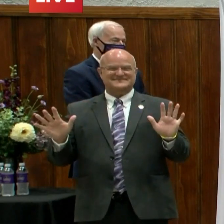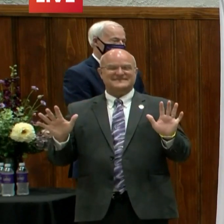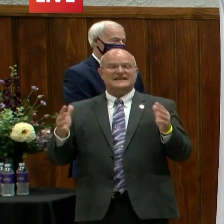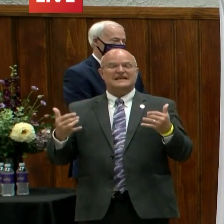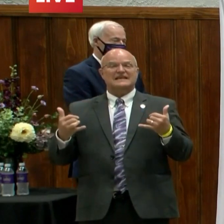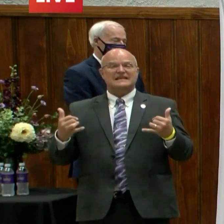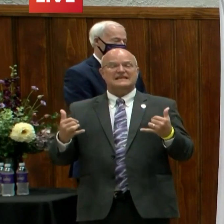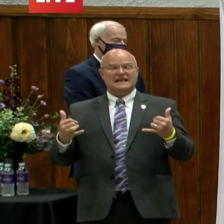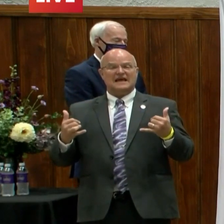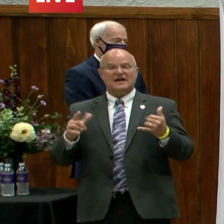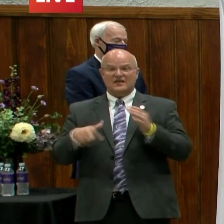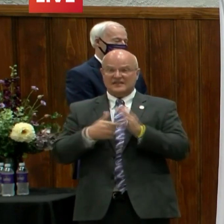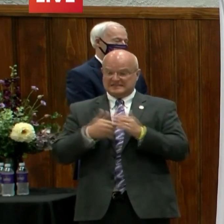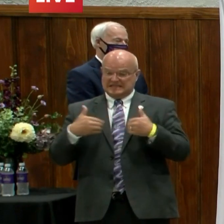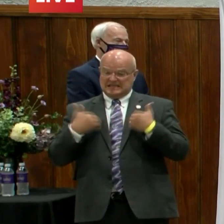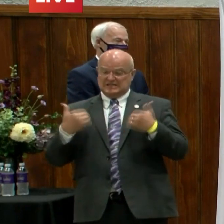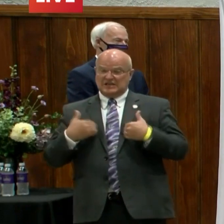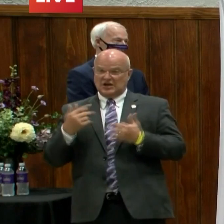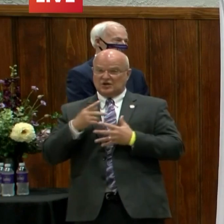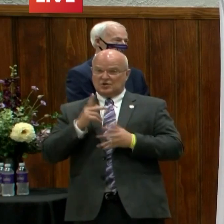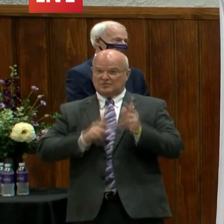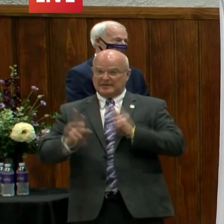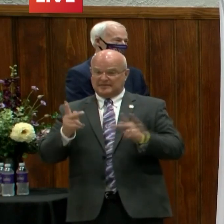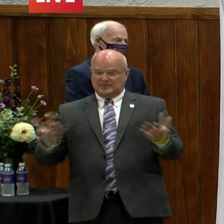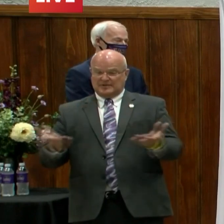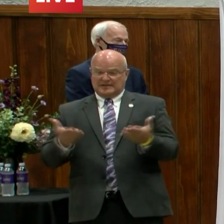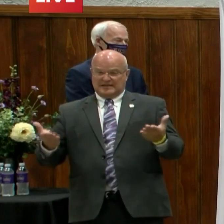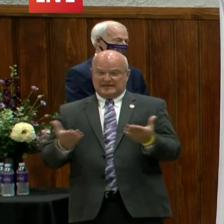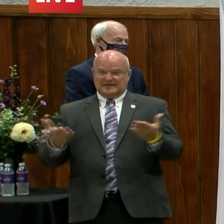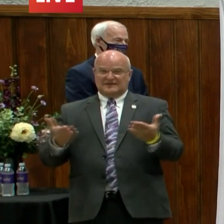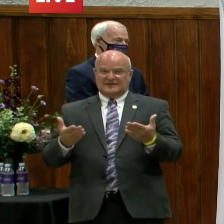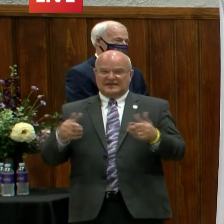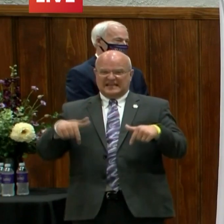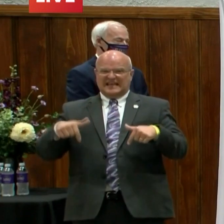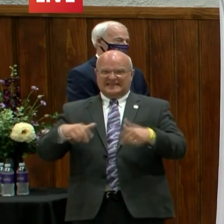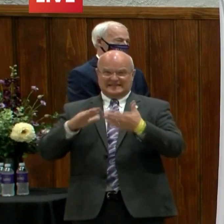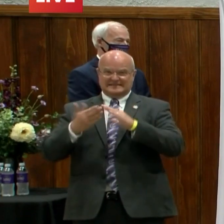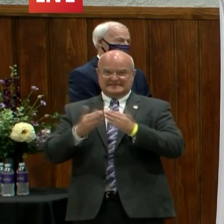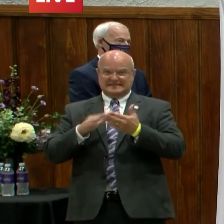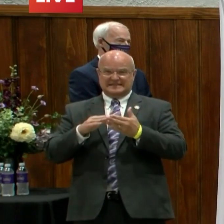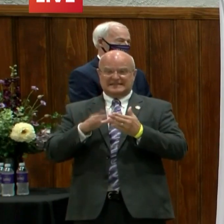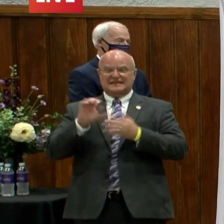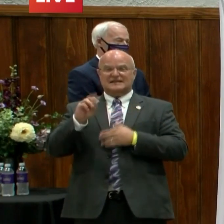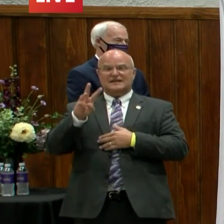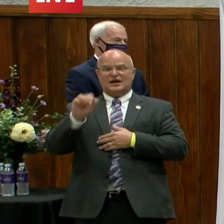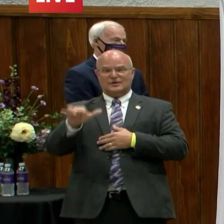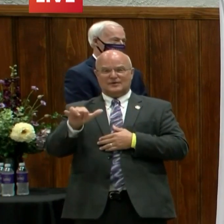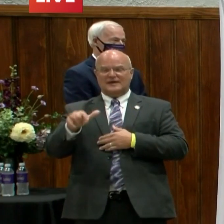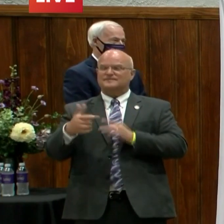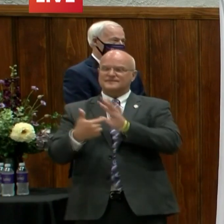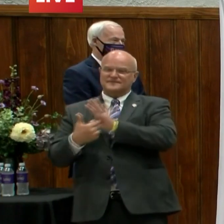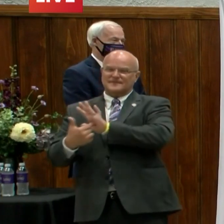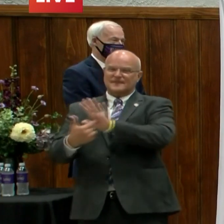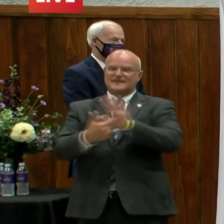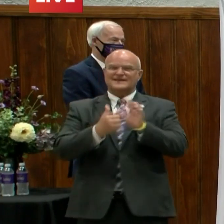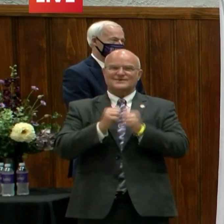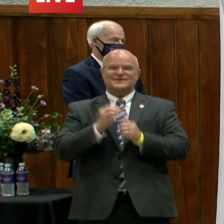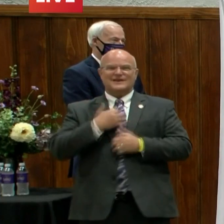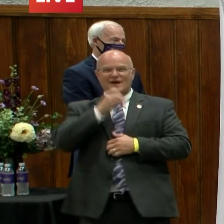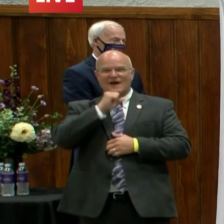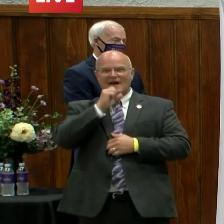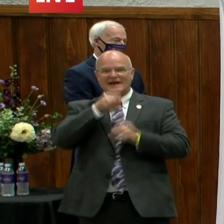Now, this is a younger population, at least in this city, and that's reflected in our